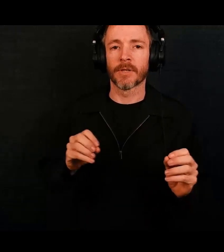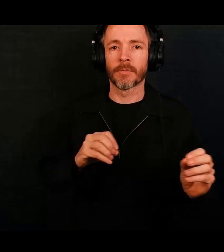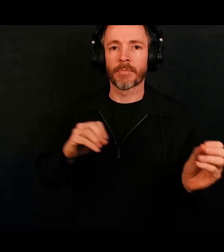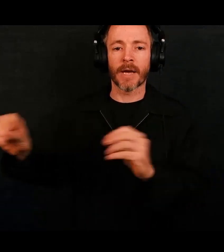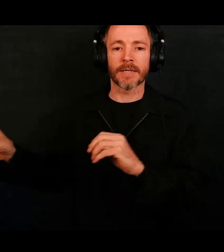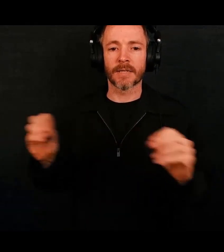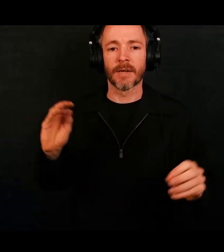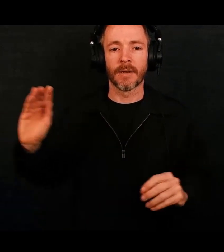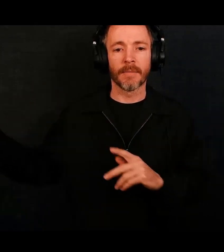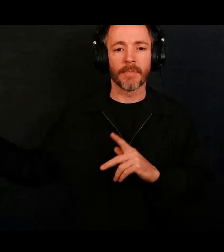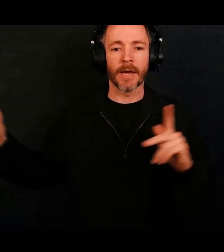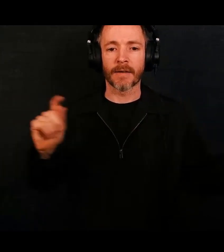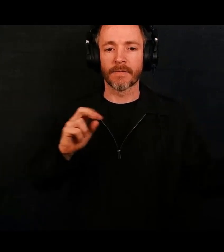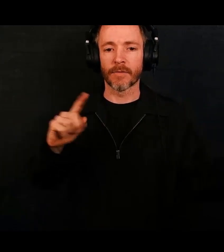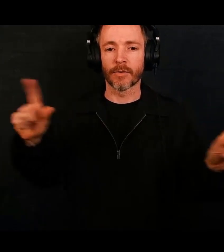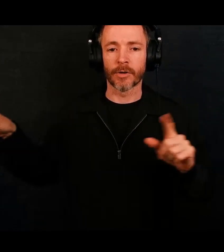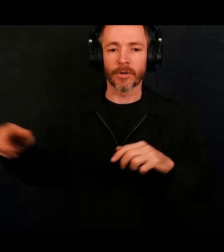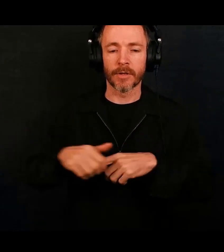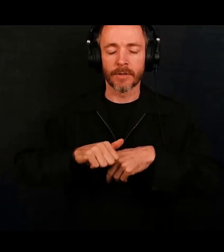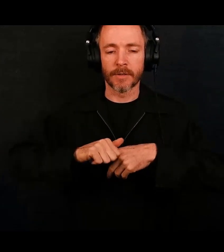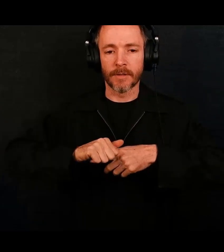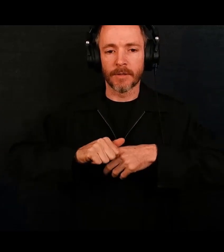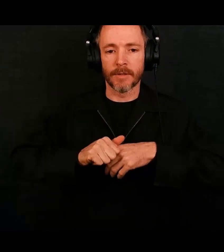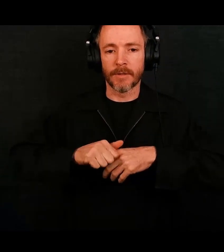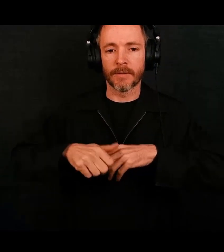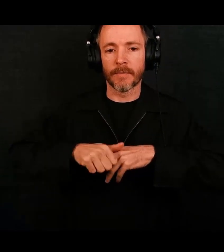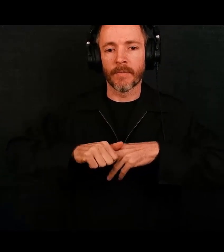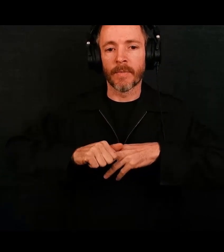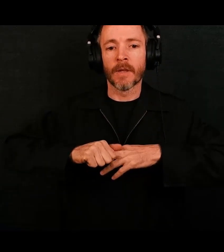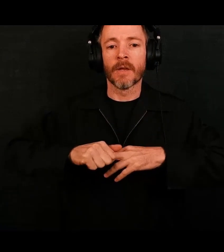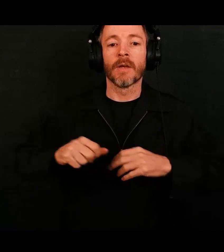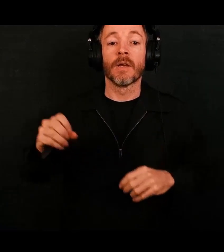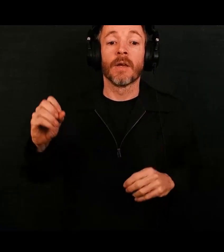day long. And pass back and forth.